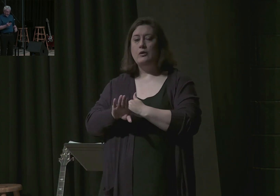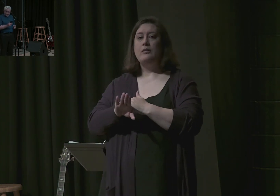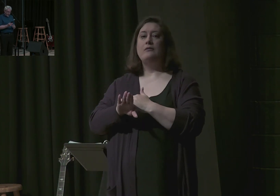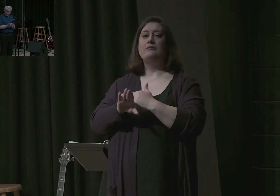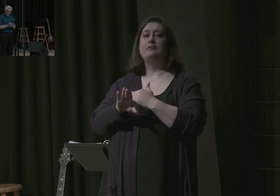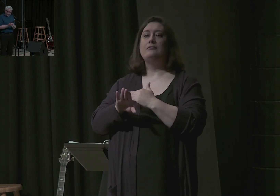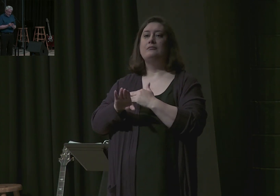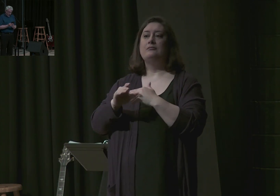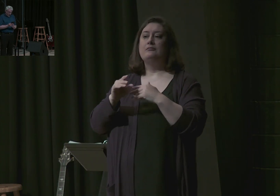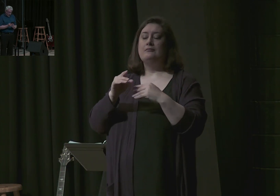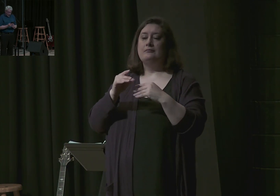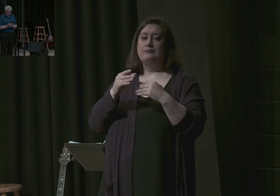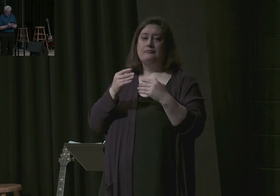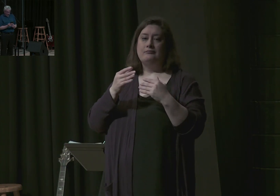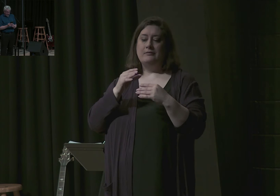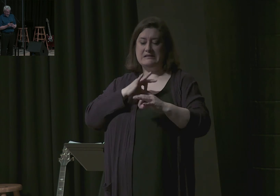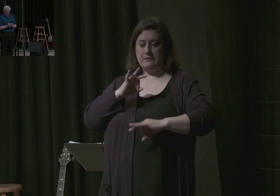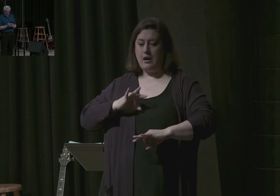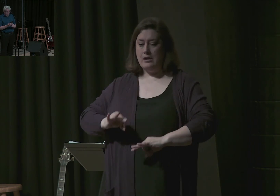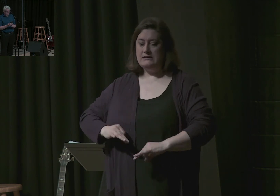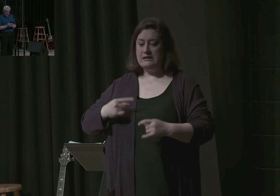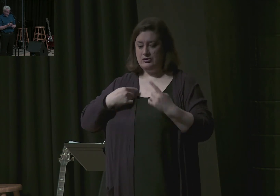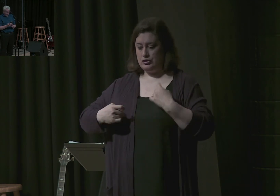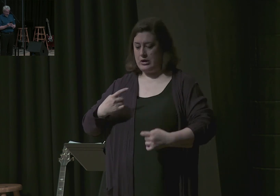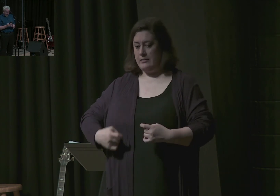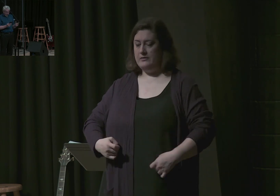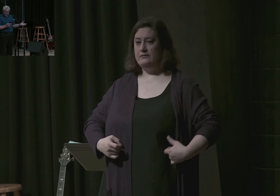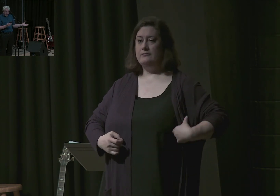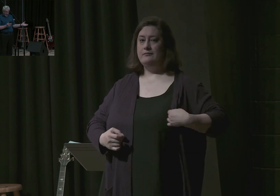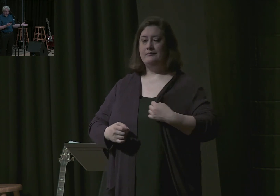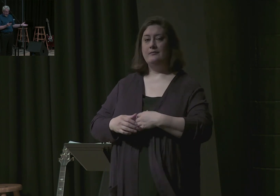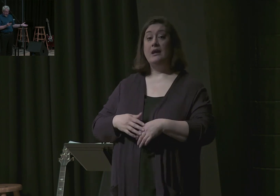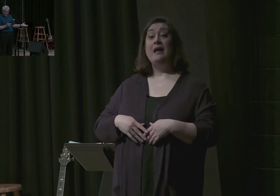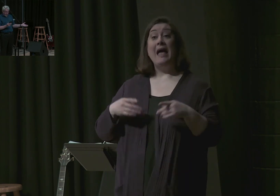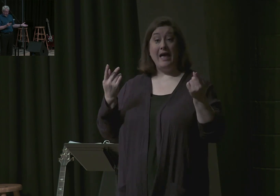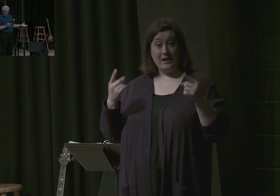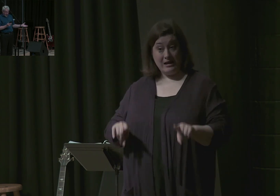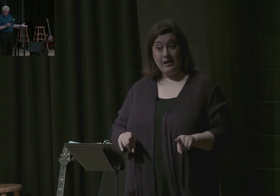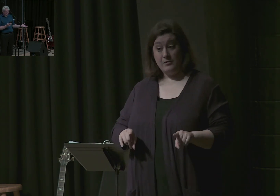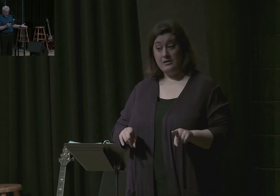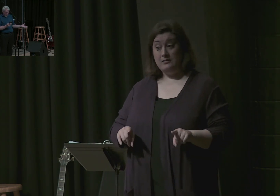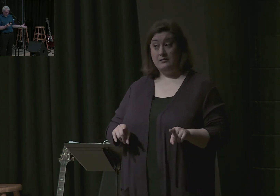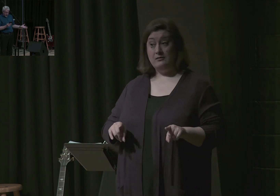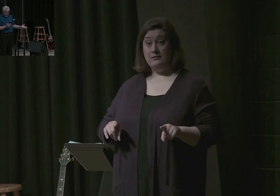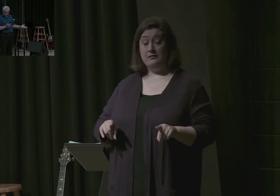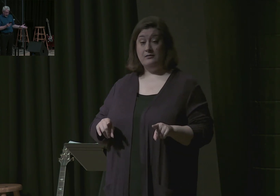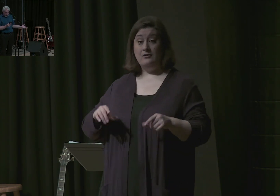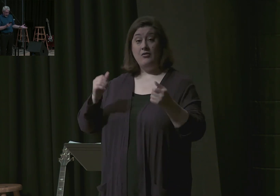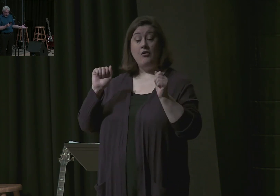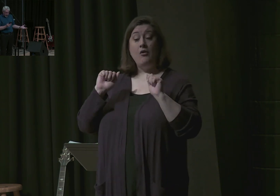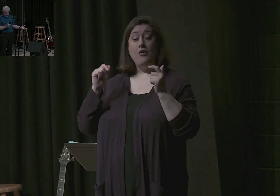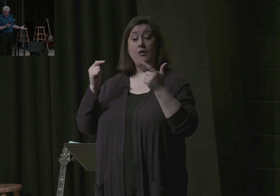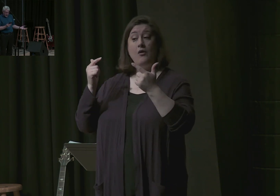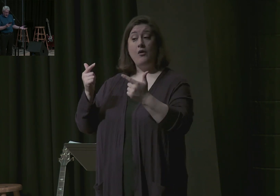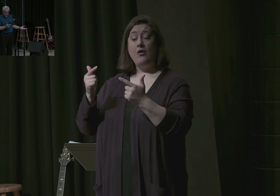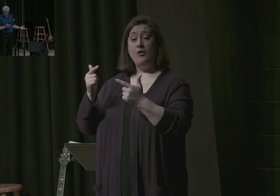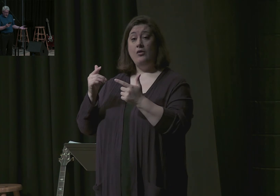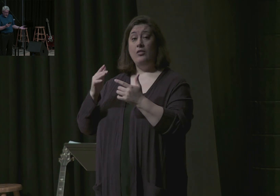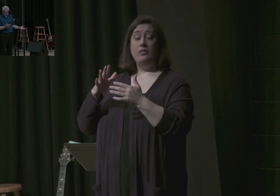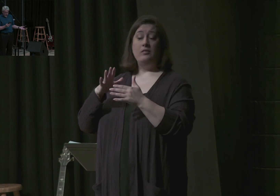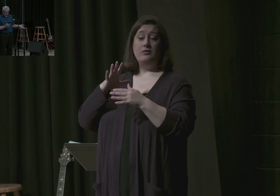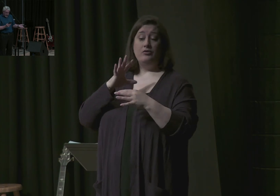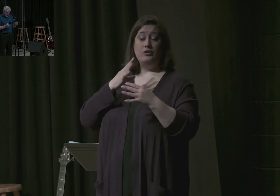But for the feebler of the flock, he would not lay them there. So the feebler became Laban's, and the stronger